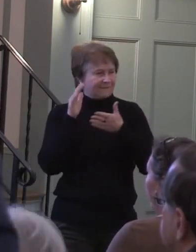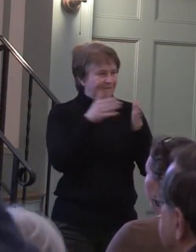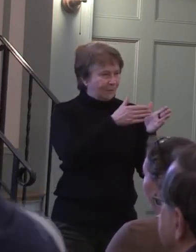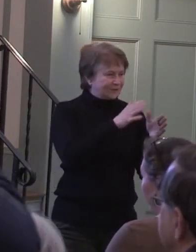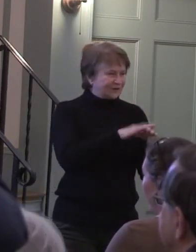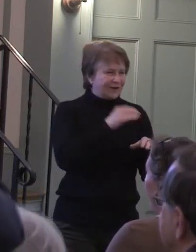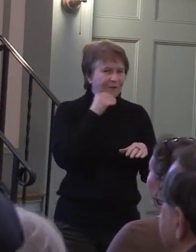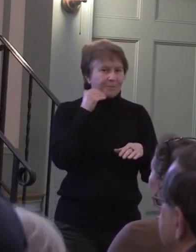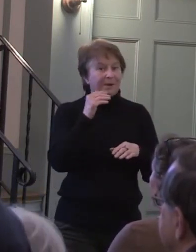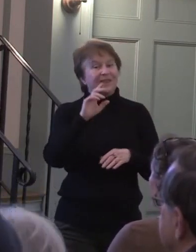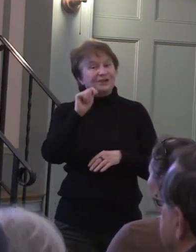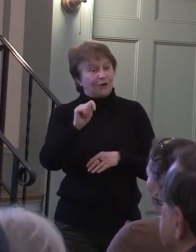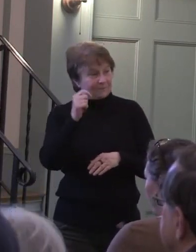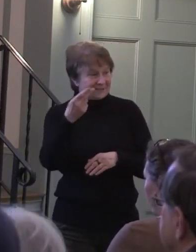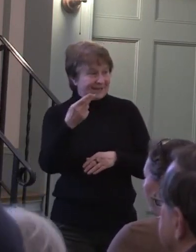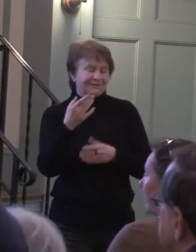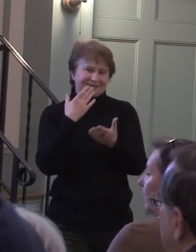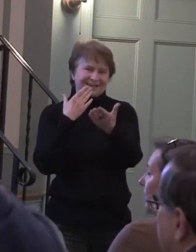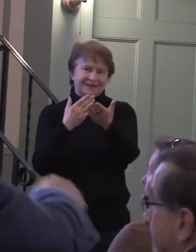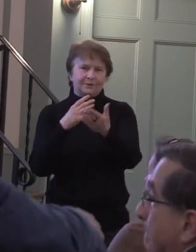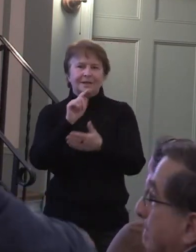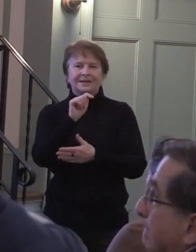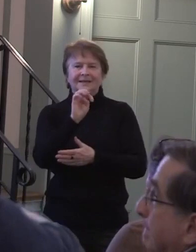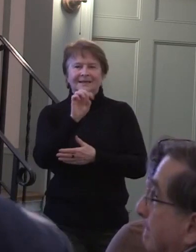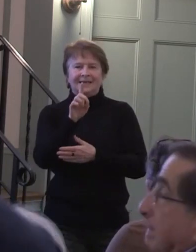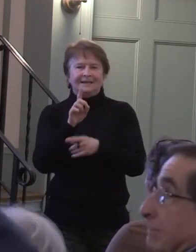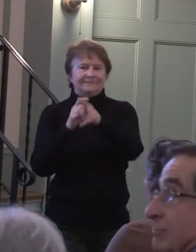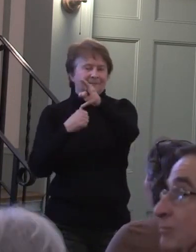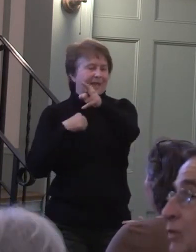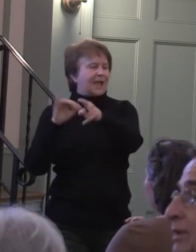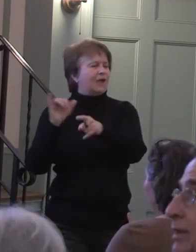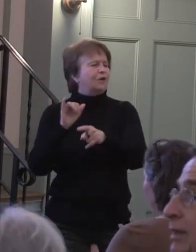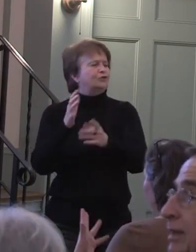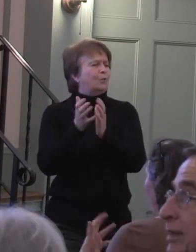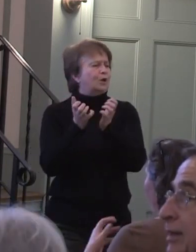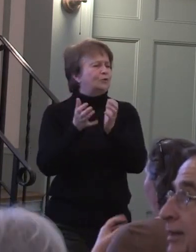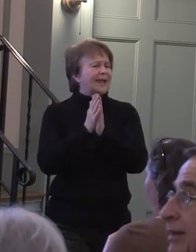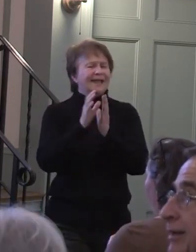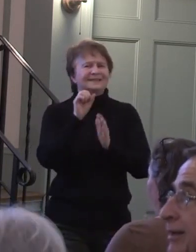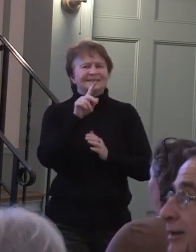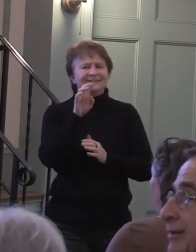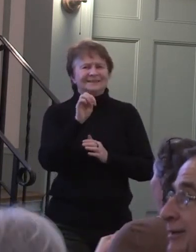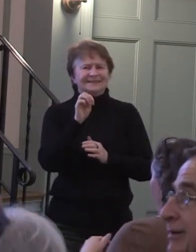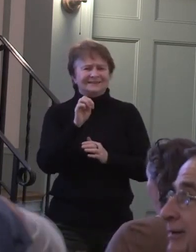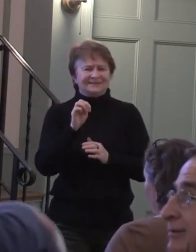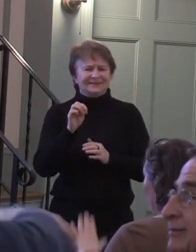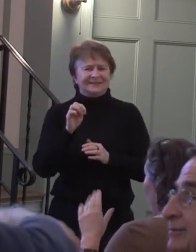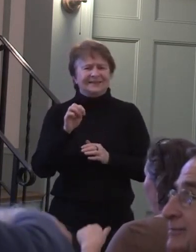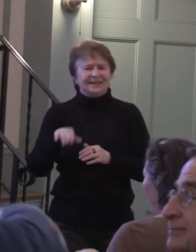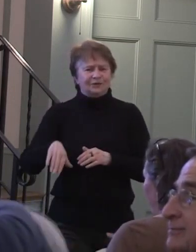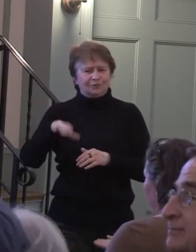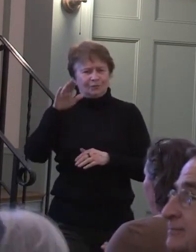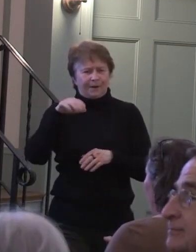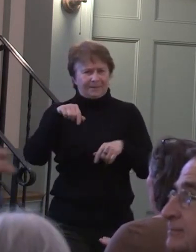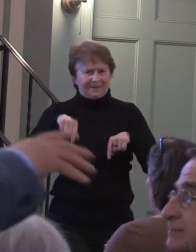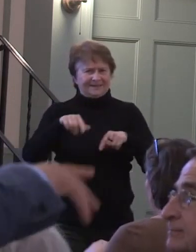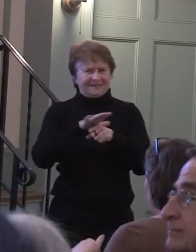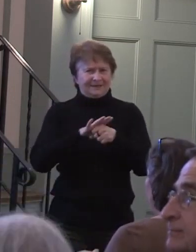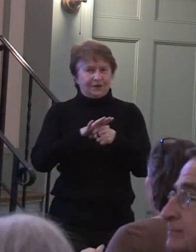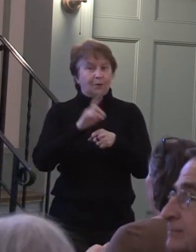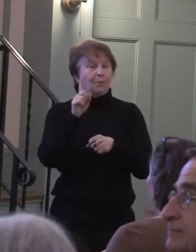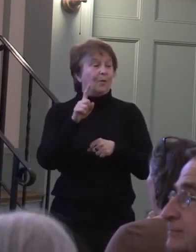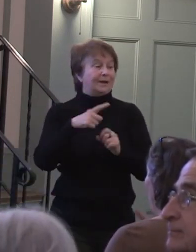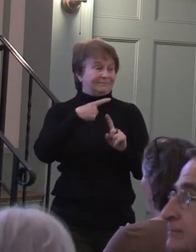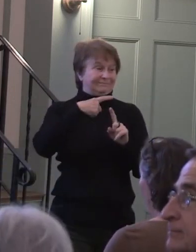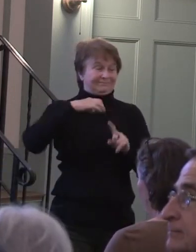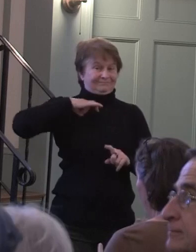homeowner, the Thompson House. Thank you. Ted. I also have to add, Steve, because I grew up in this neighborhood. The one advantage